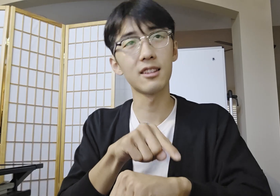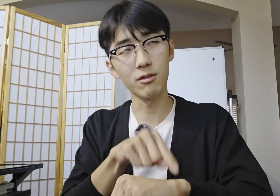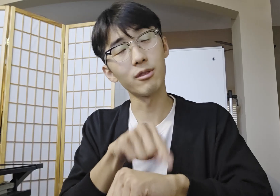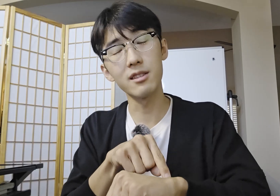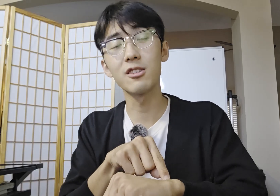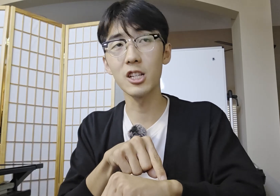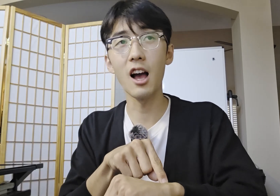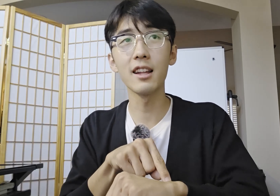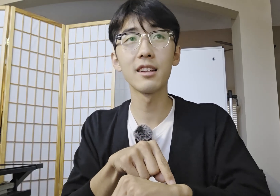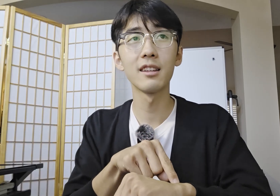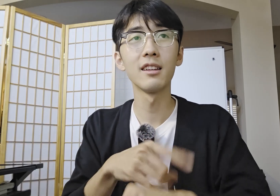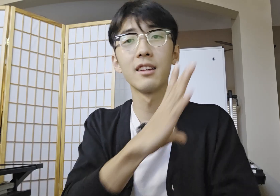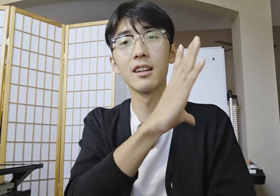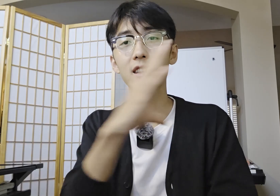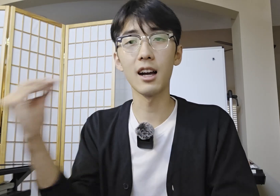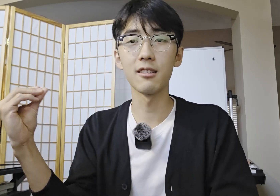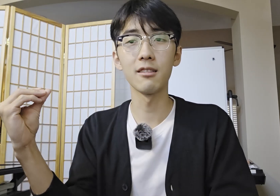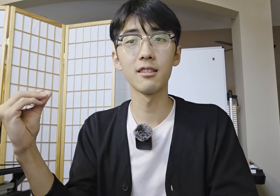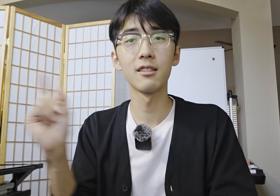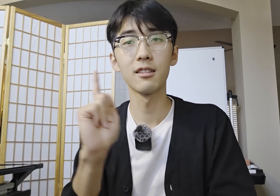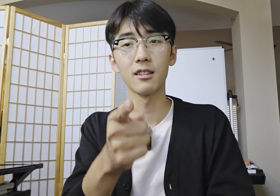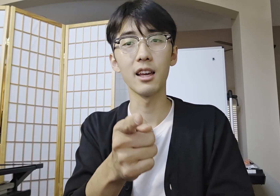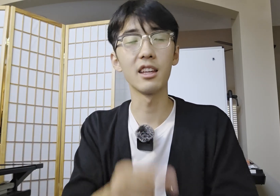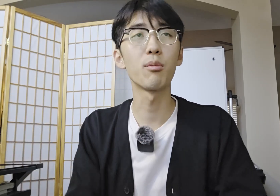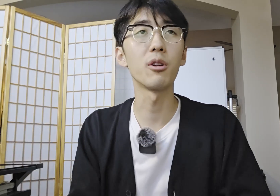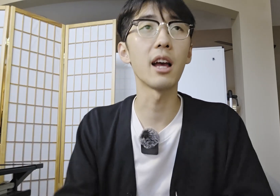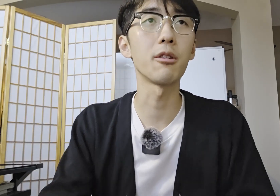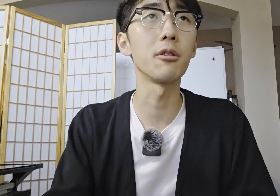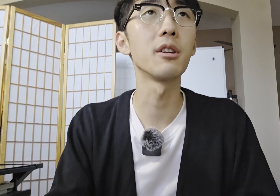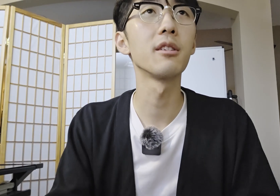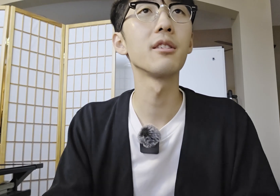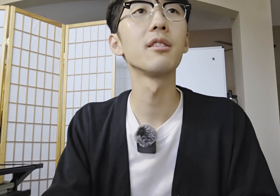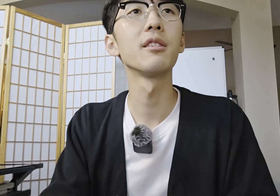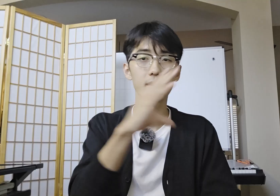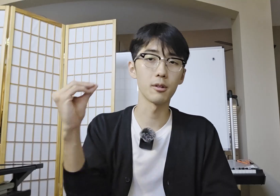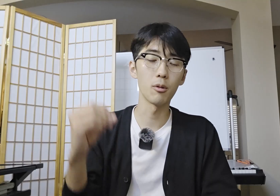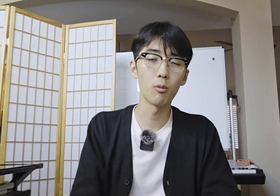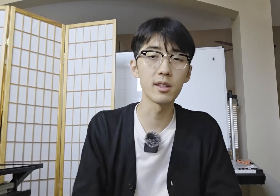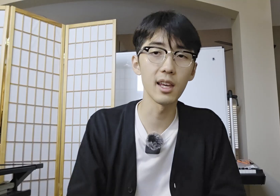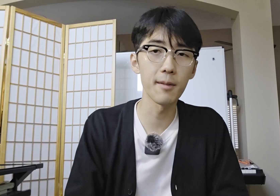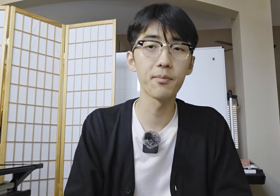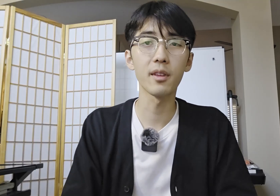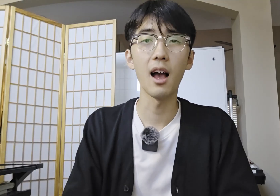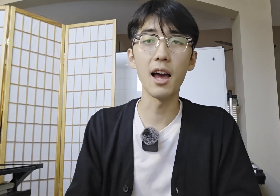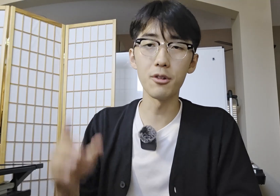well, this is jikan, kaeru, and he's pointing at her. So once again, I don't